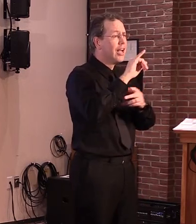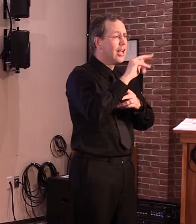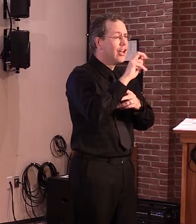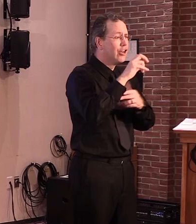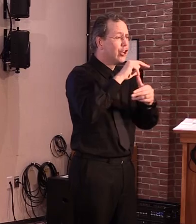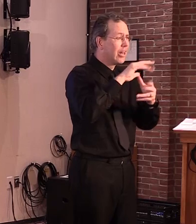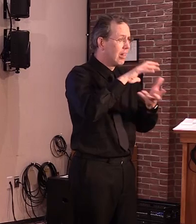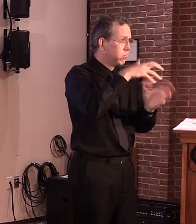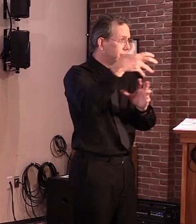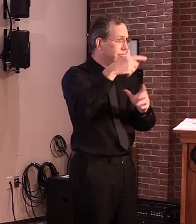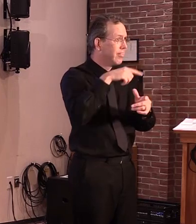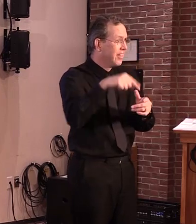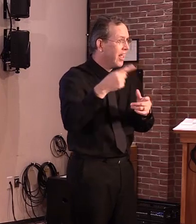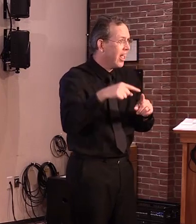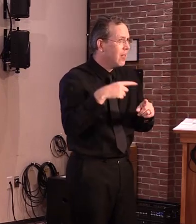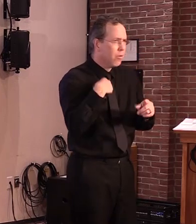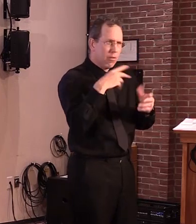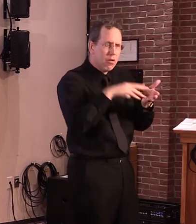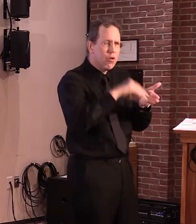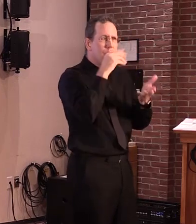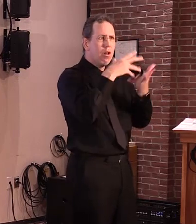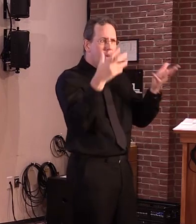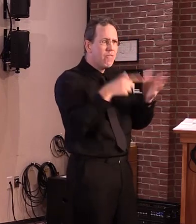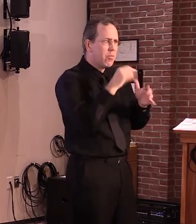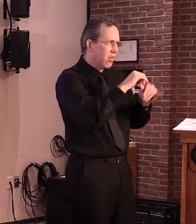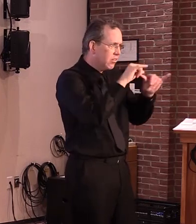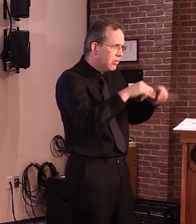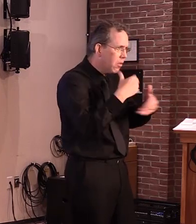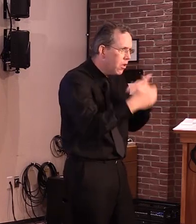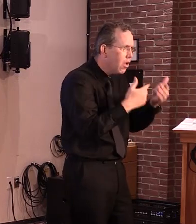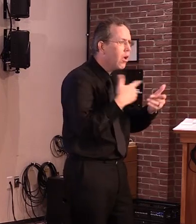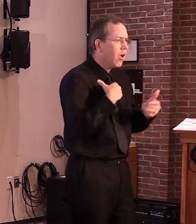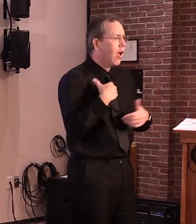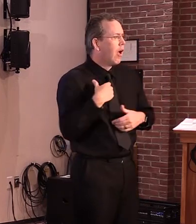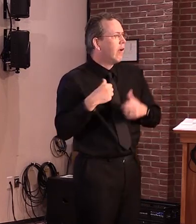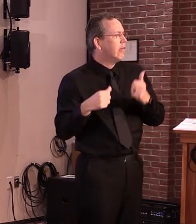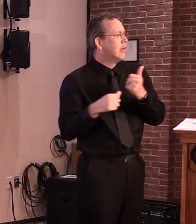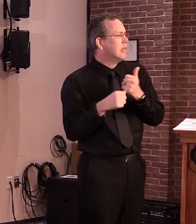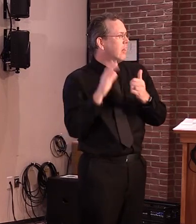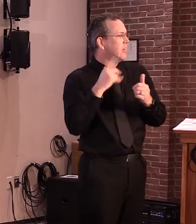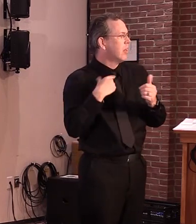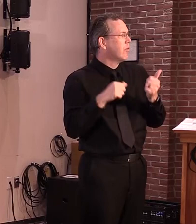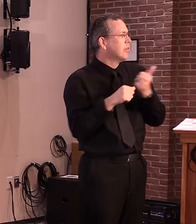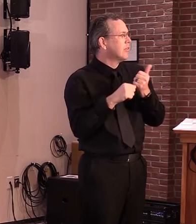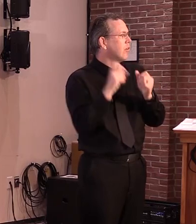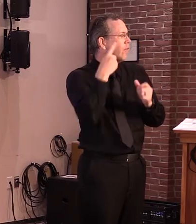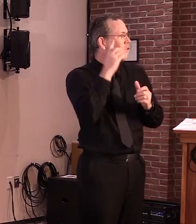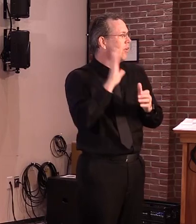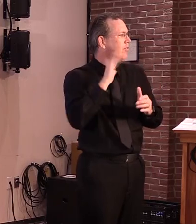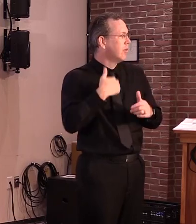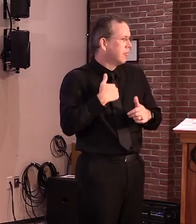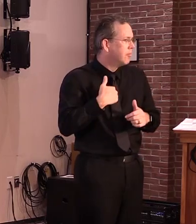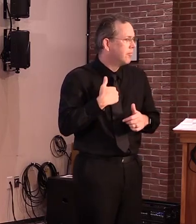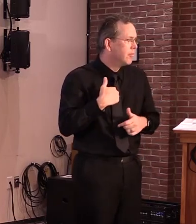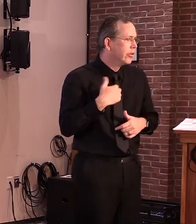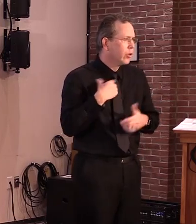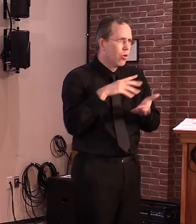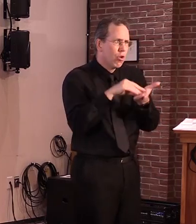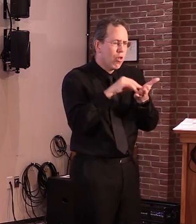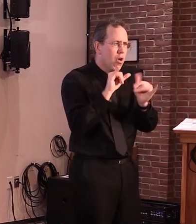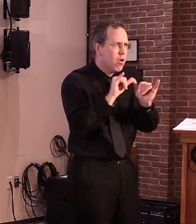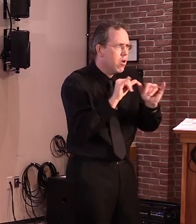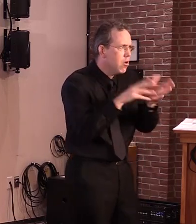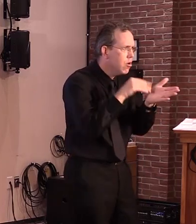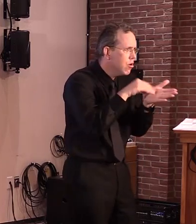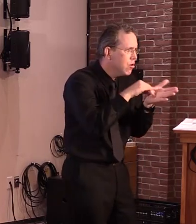I reflect back on that because I was lieutenant governor at the time. But that was all, you know, structural things that we could do with permitting and so forth and how we